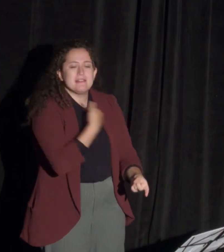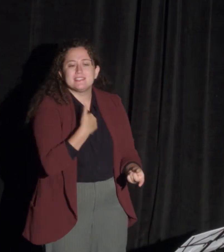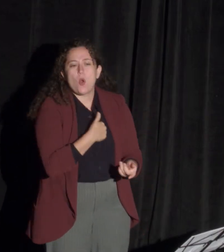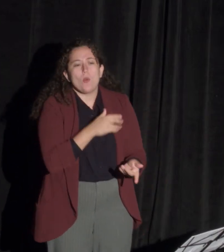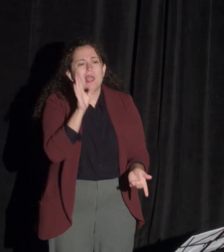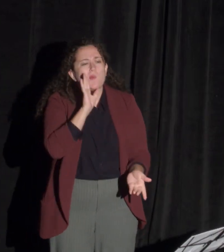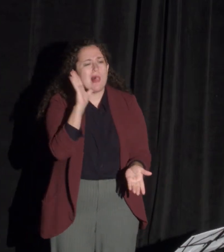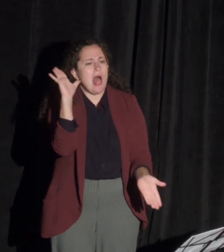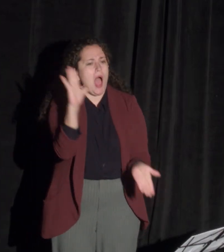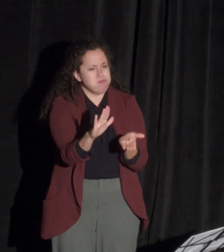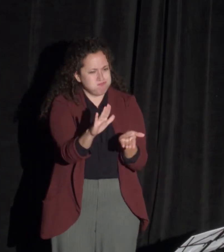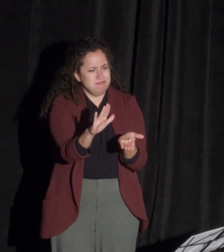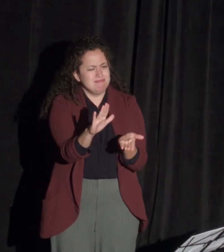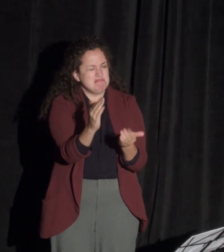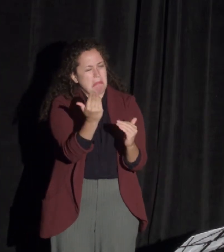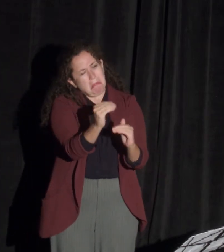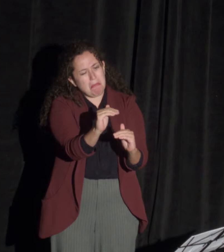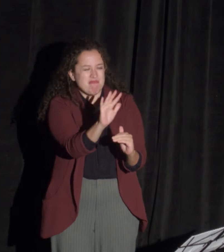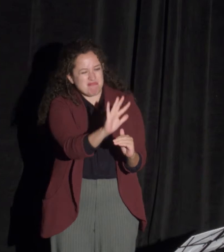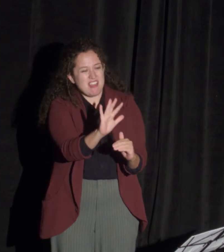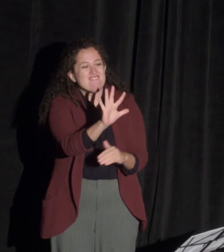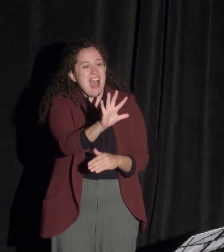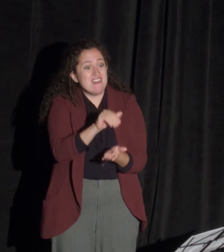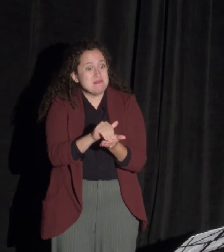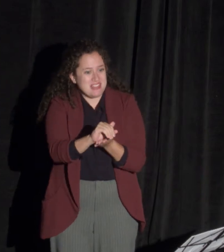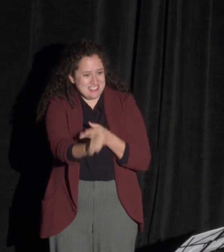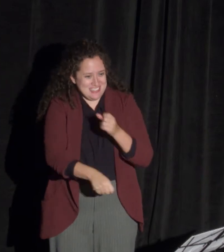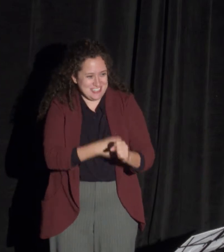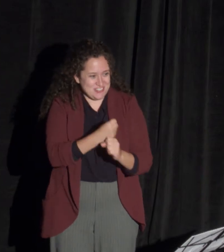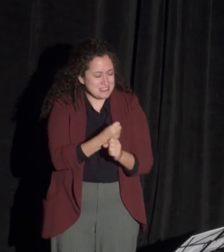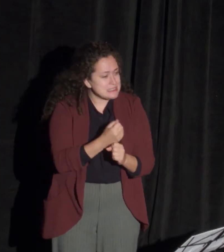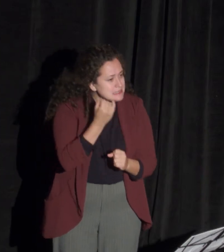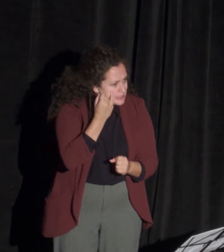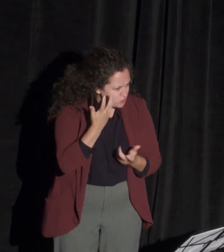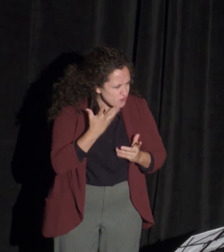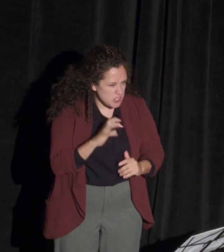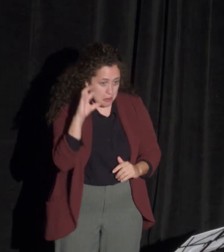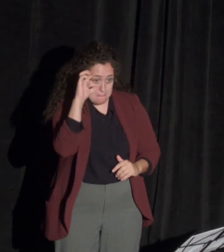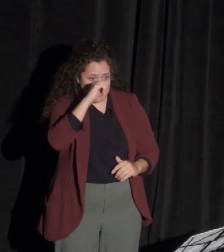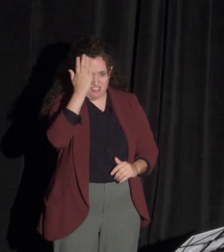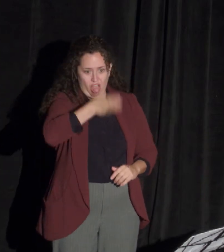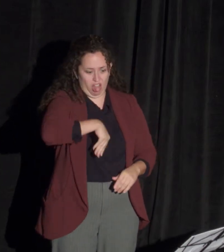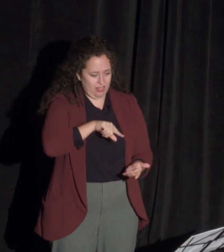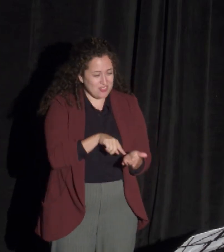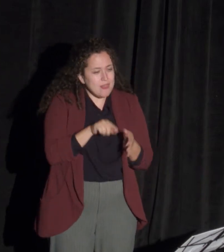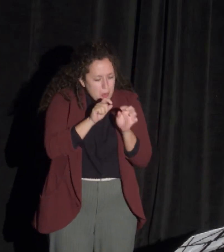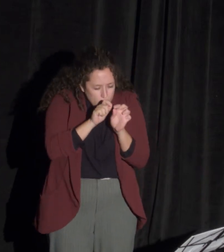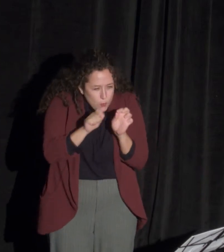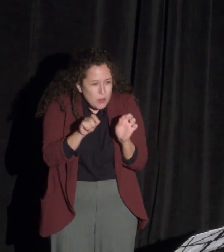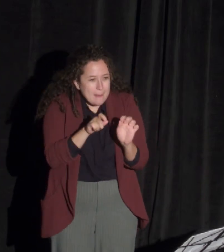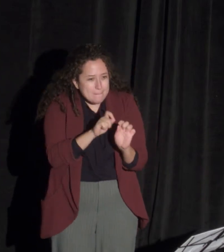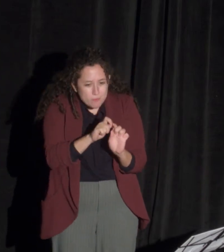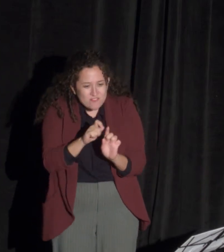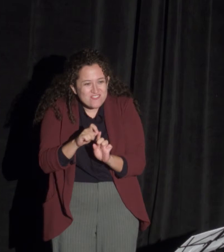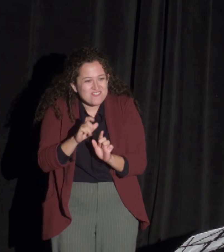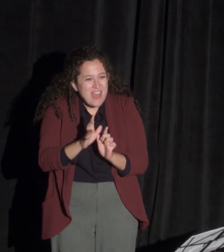5 million years. And for those of you who missed the fine print in the program, this whole room is actually a generation